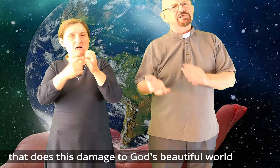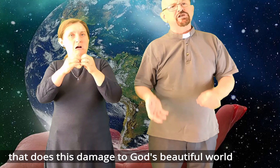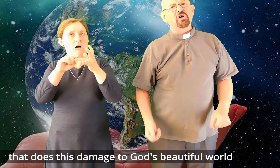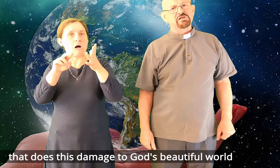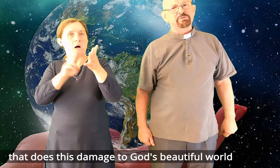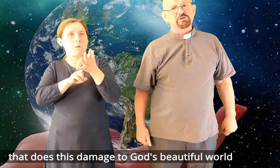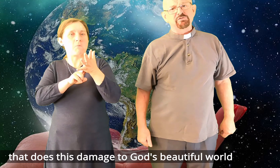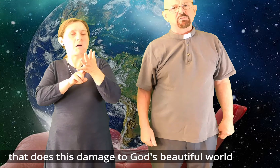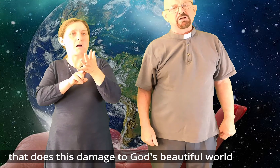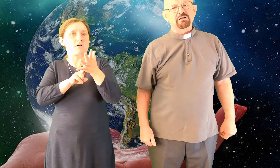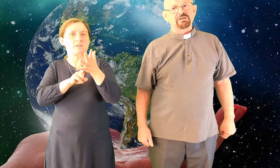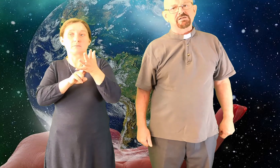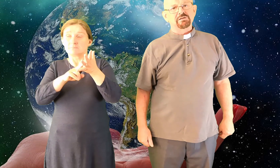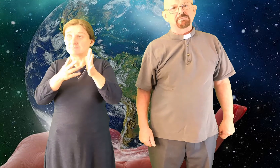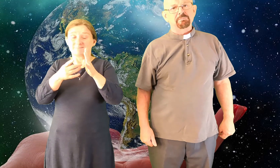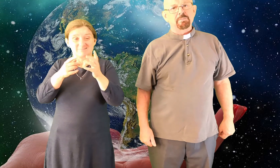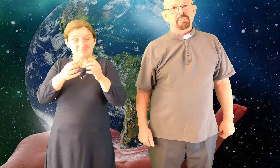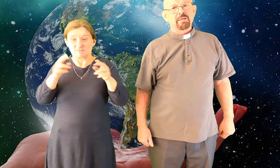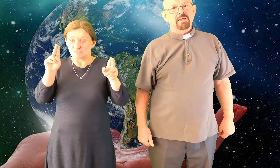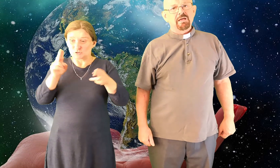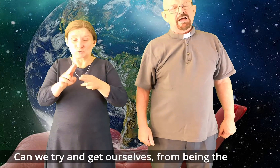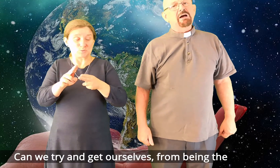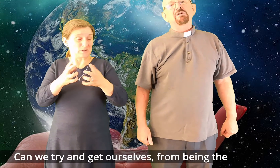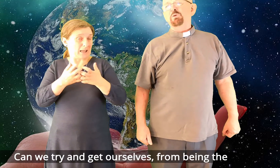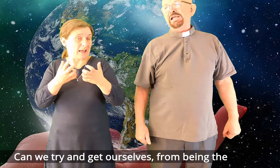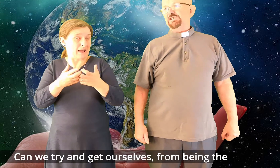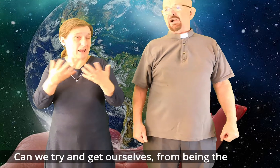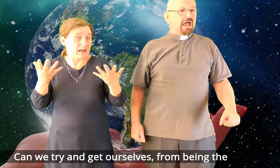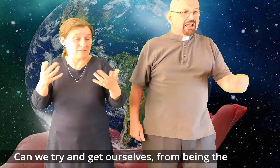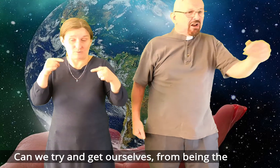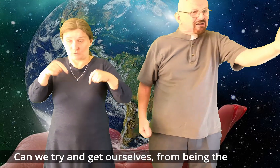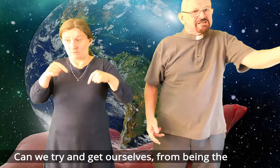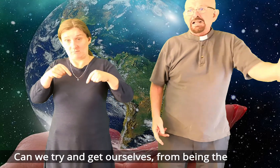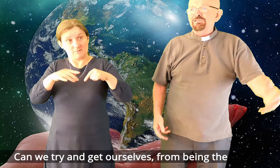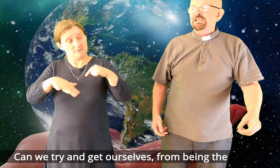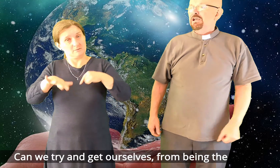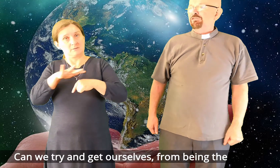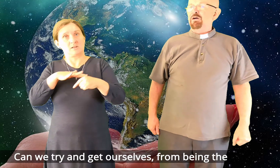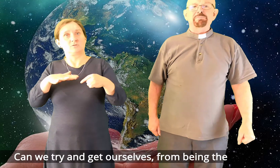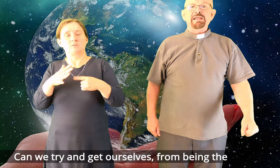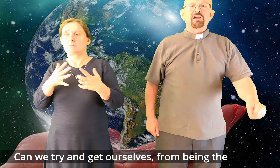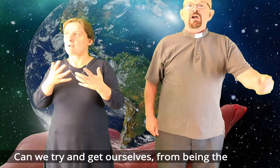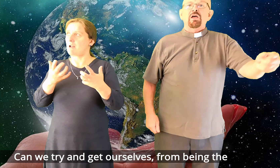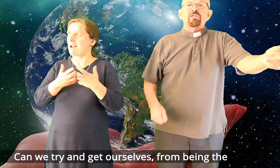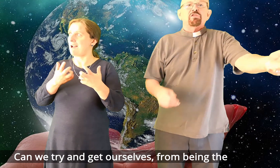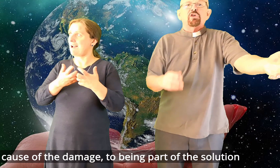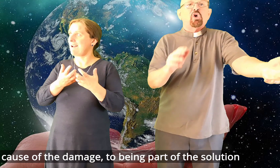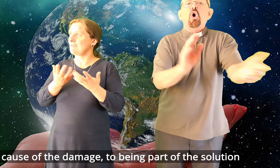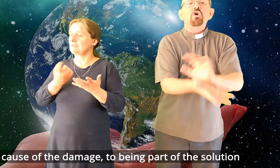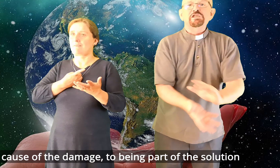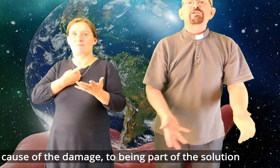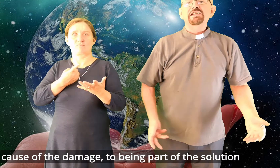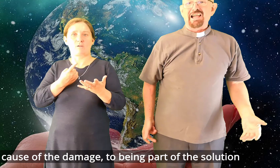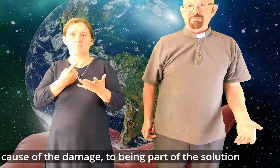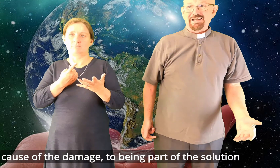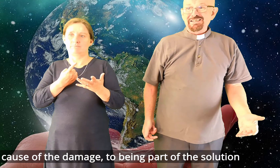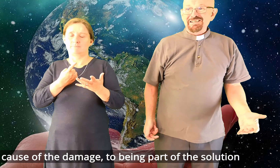God's beautiful world? How can we try and get ourselves from being the cause of the damage